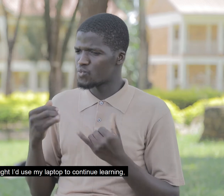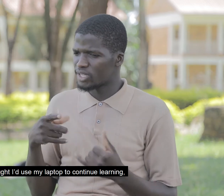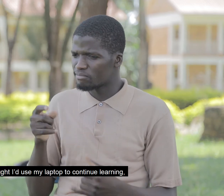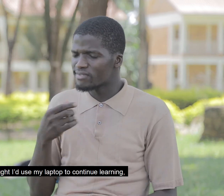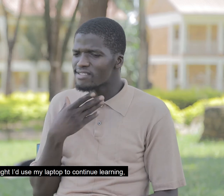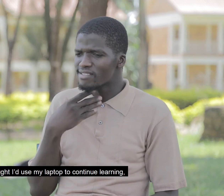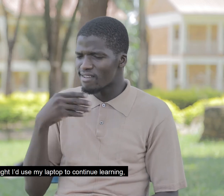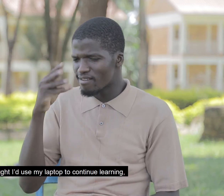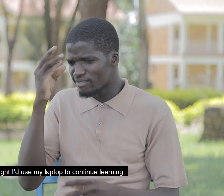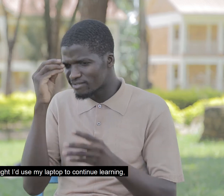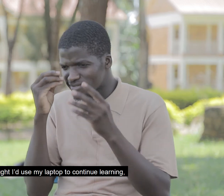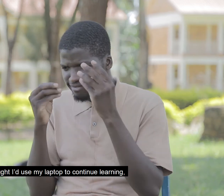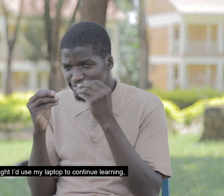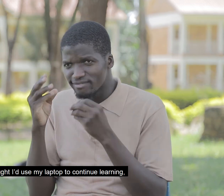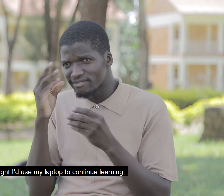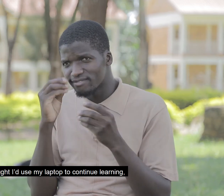would use my laptop to continue learning.